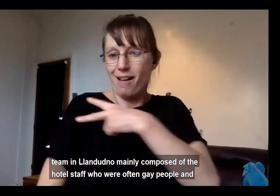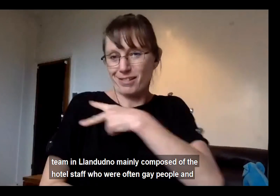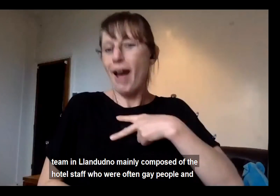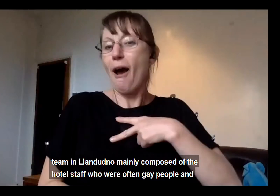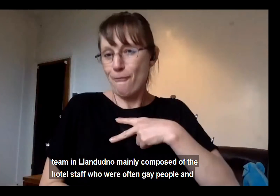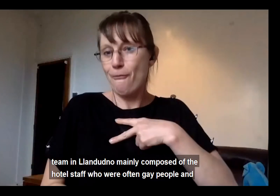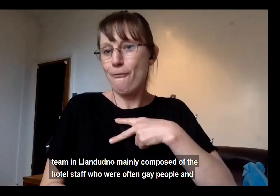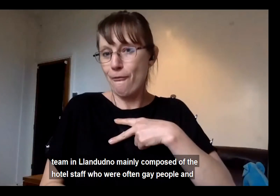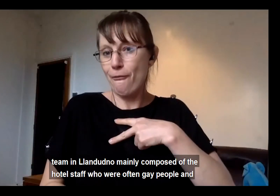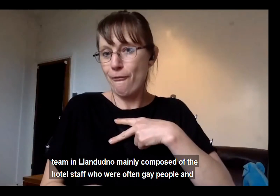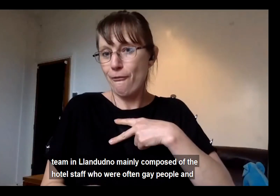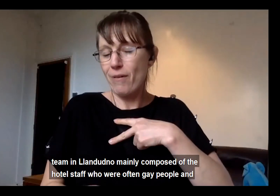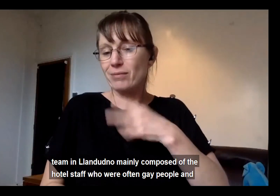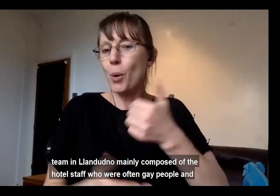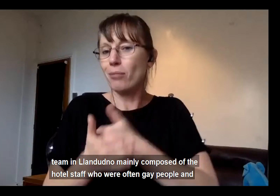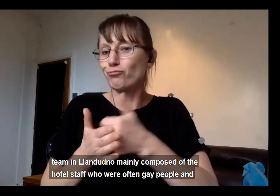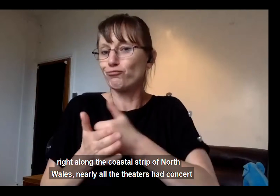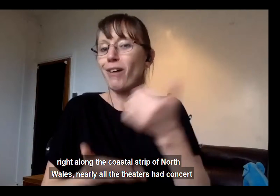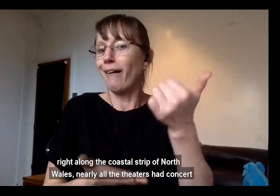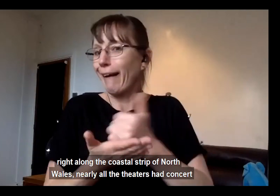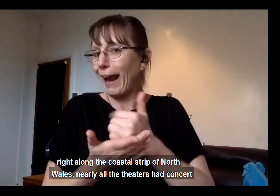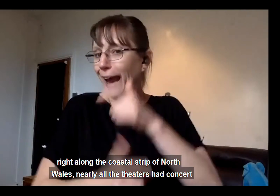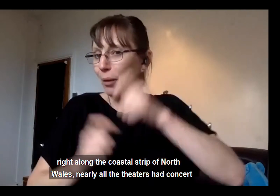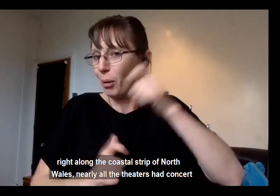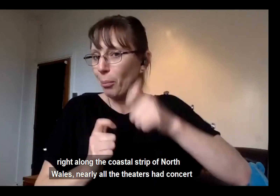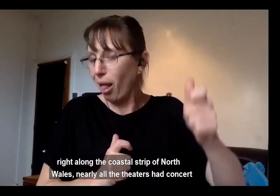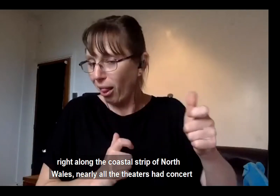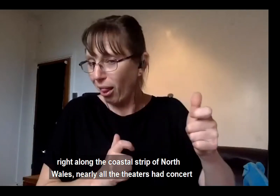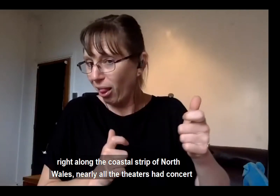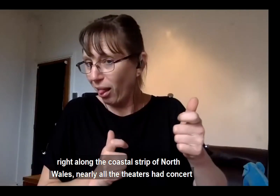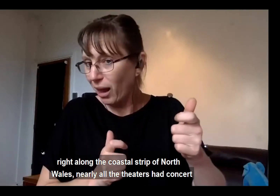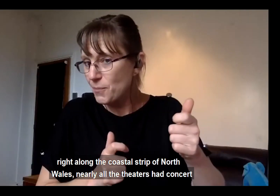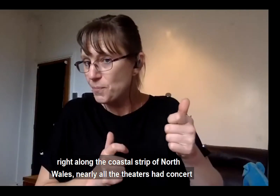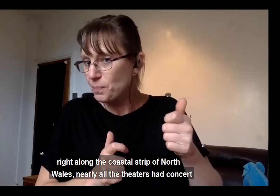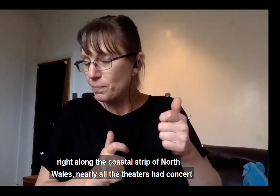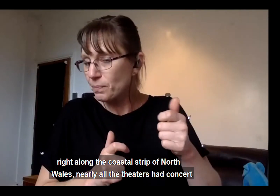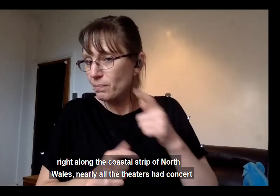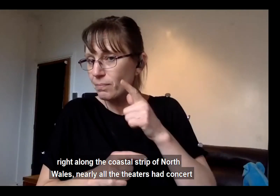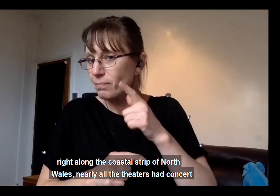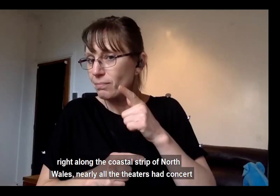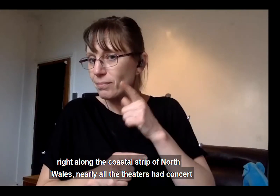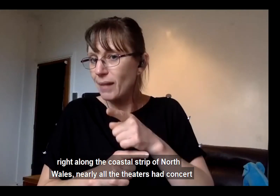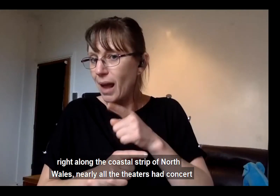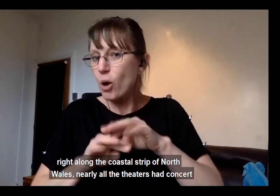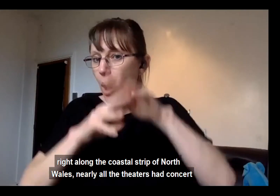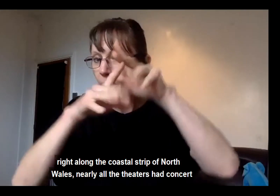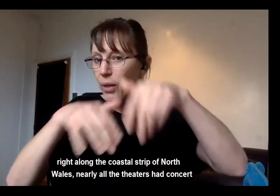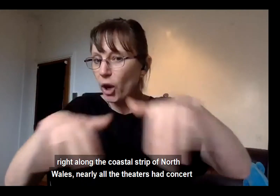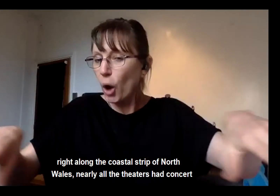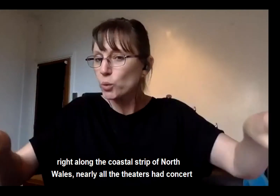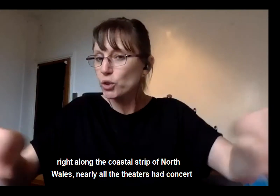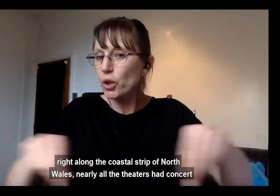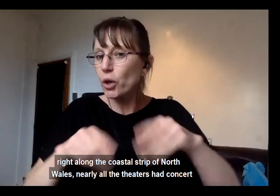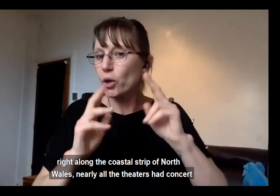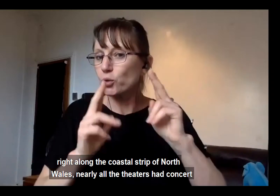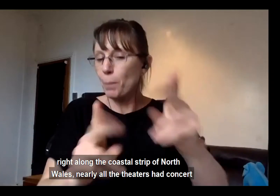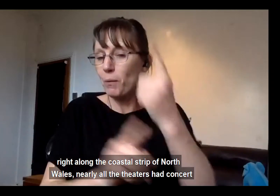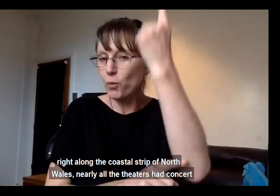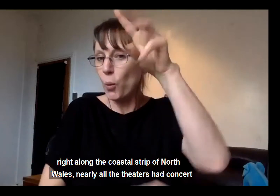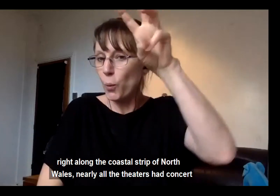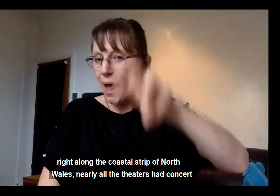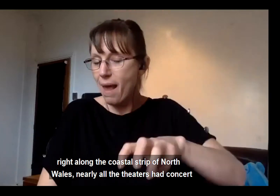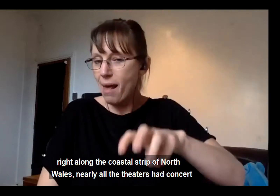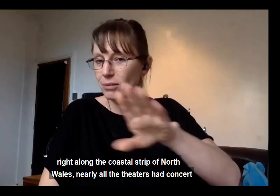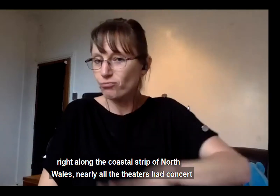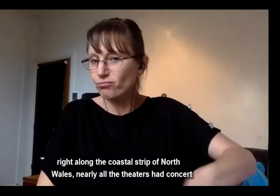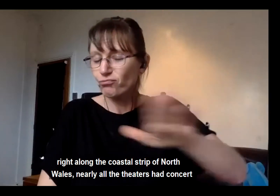staff, who were often gay people. And right along the coastal strip of North Wales,